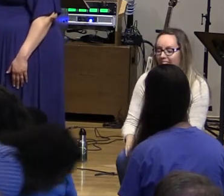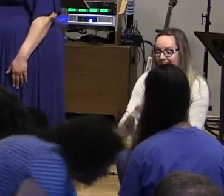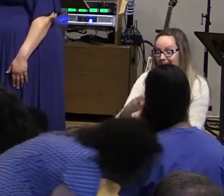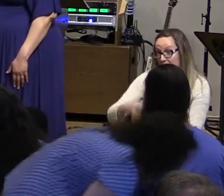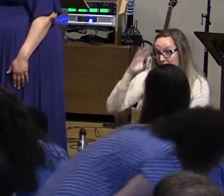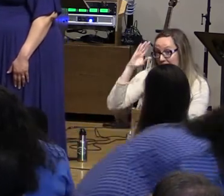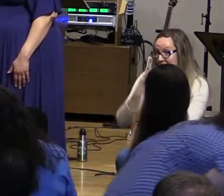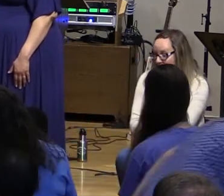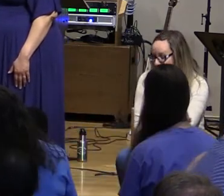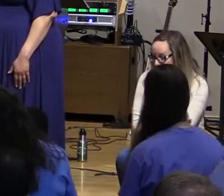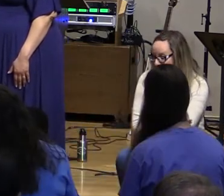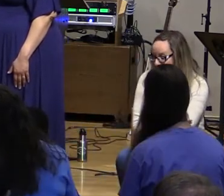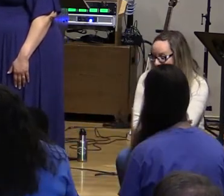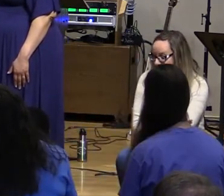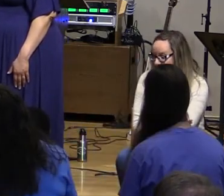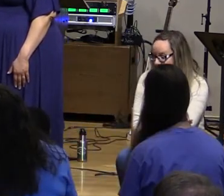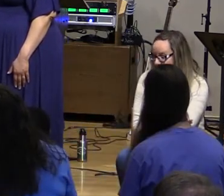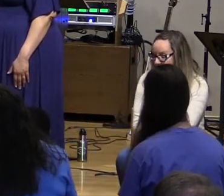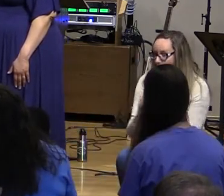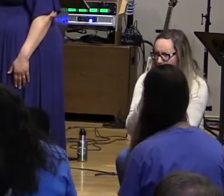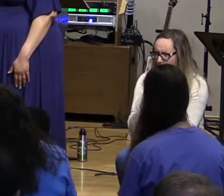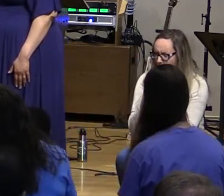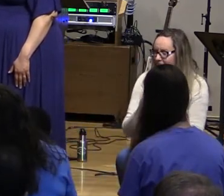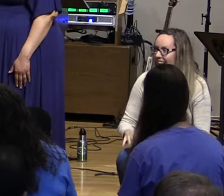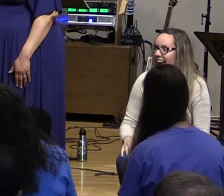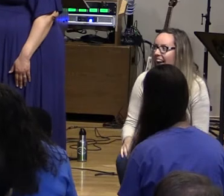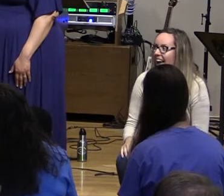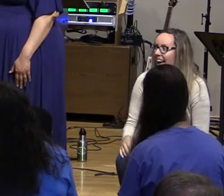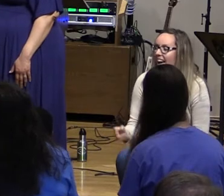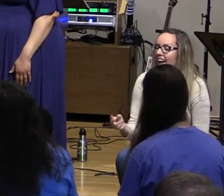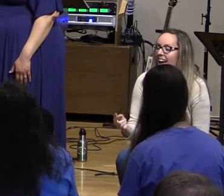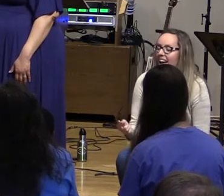and of the Son. And one more.